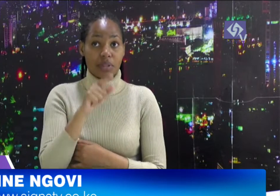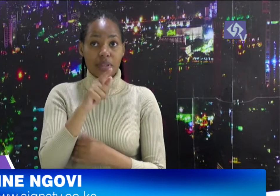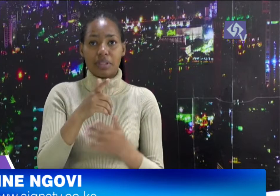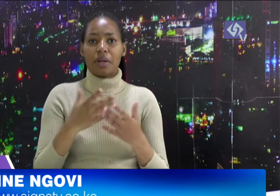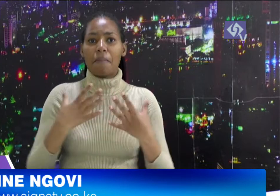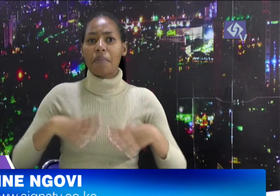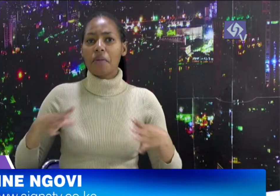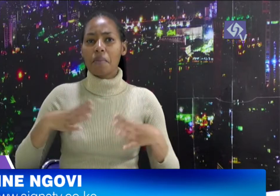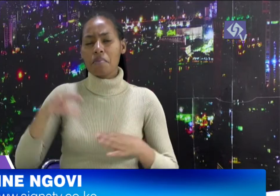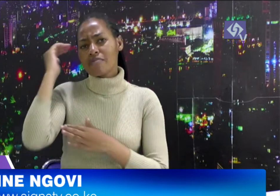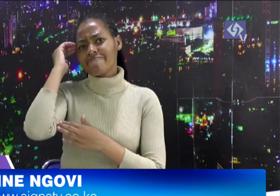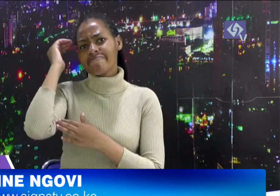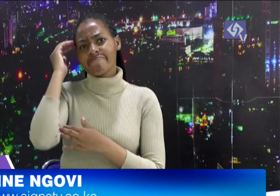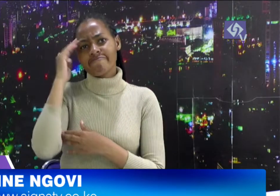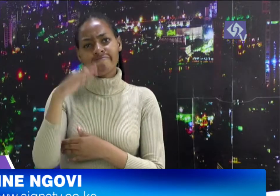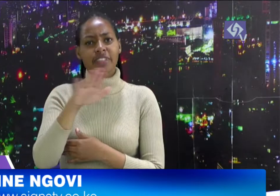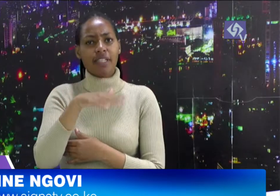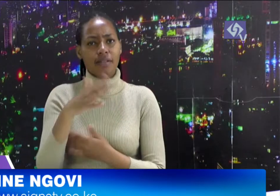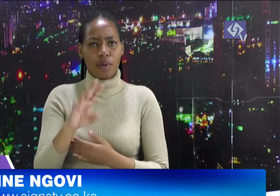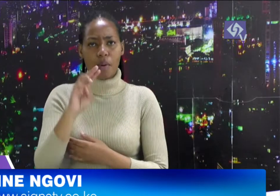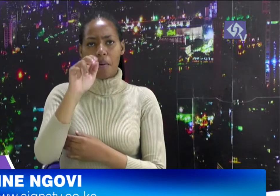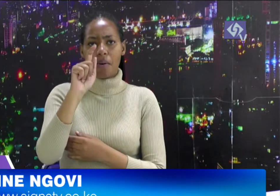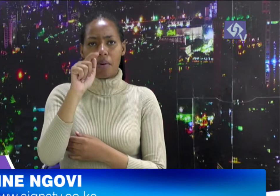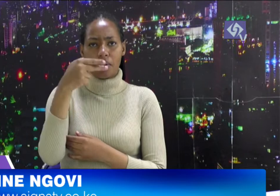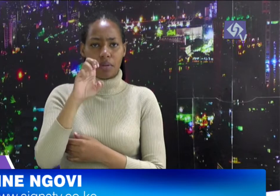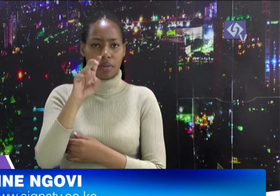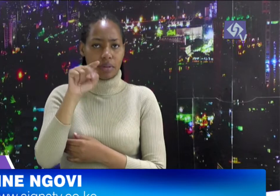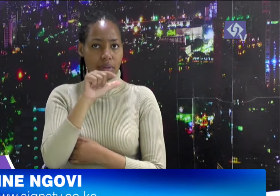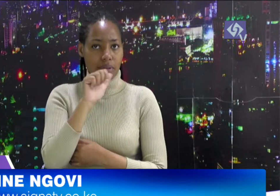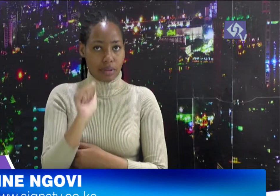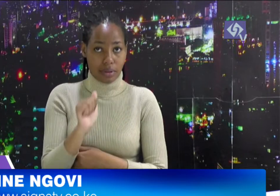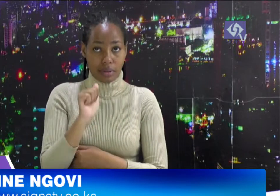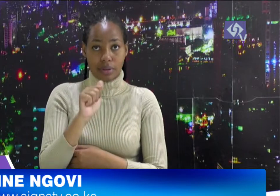juliflora, popularly known as madenge,